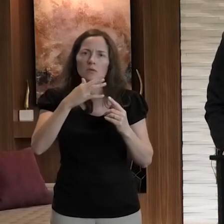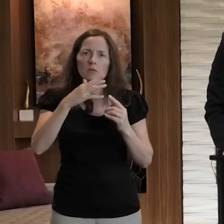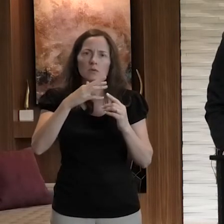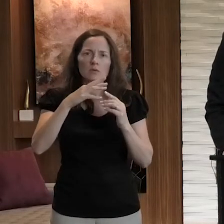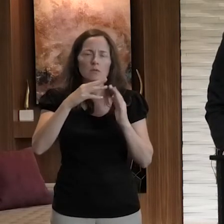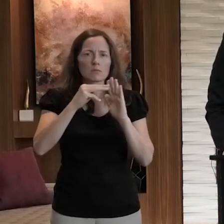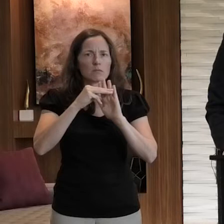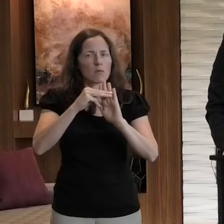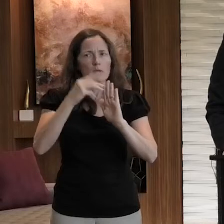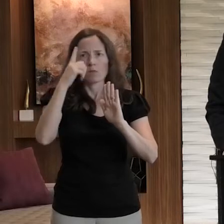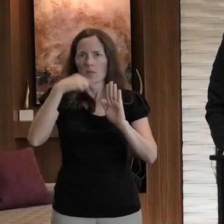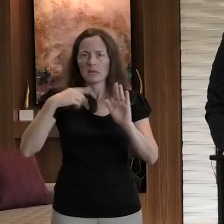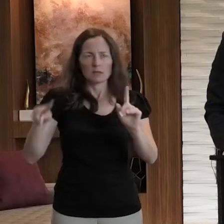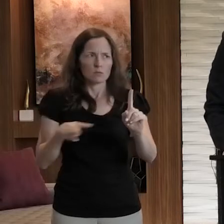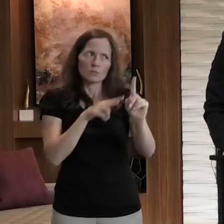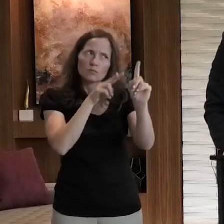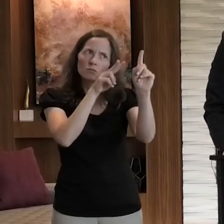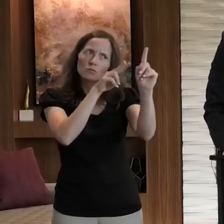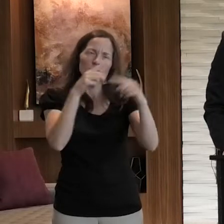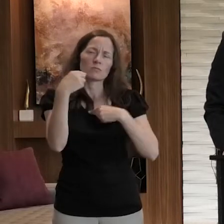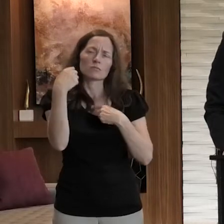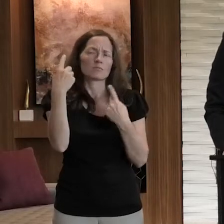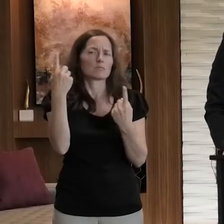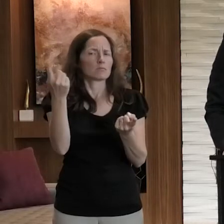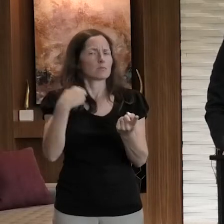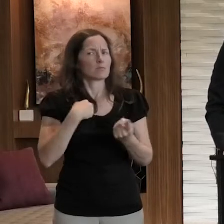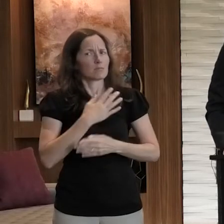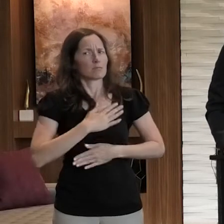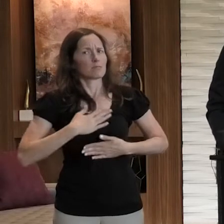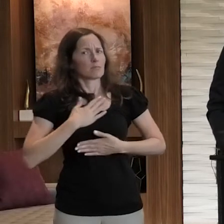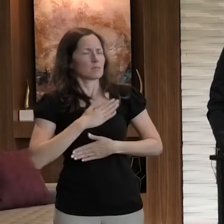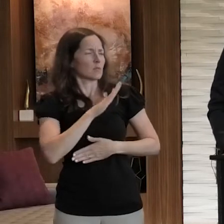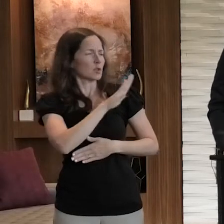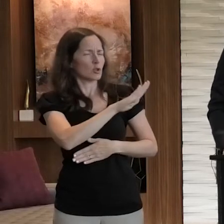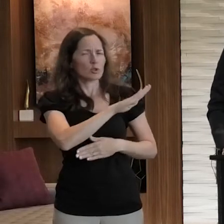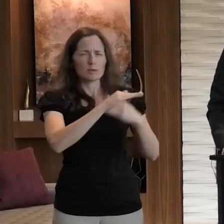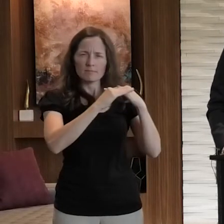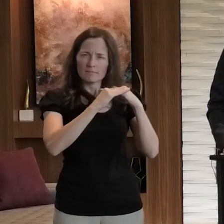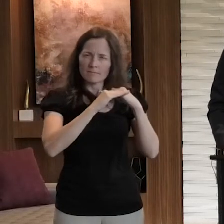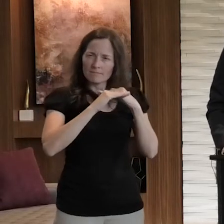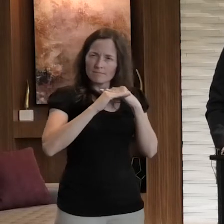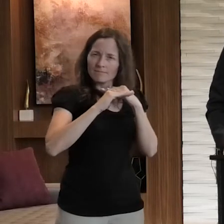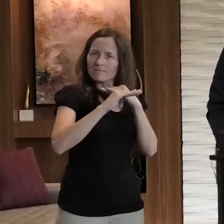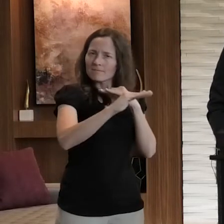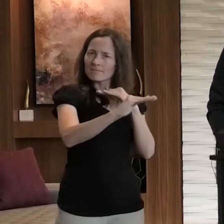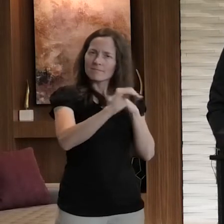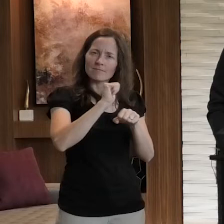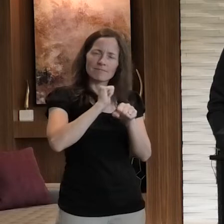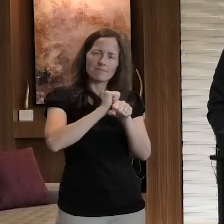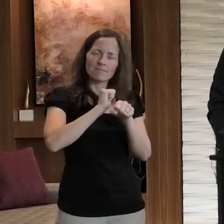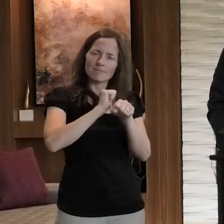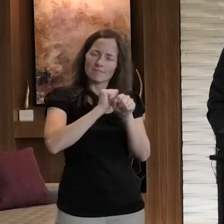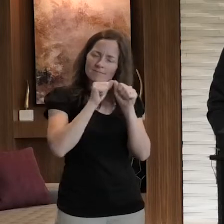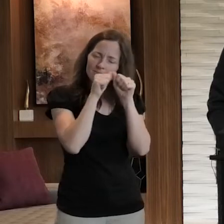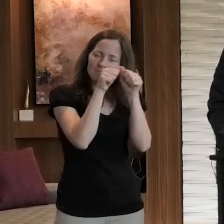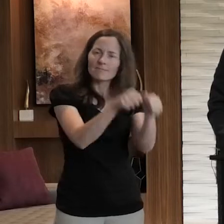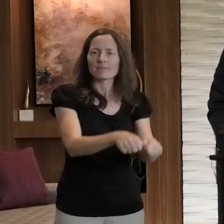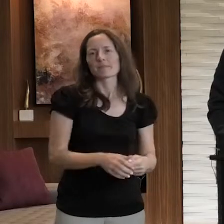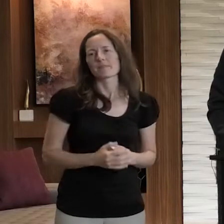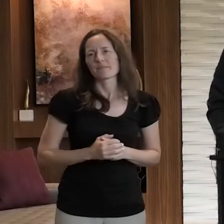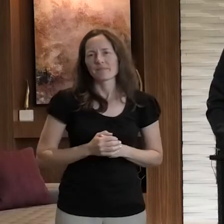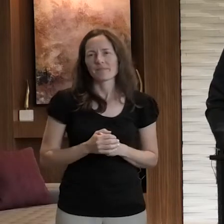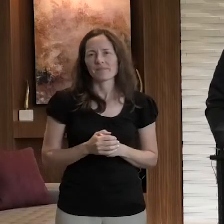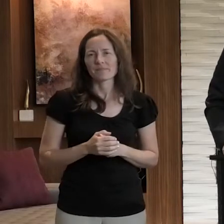time, and I really appreciate her steadfast diligence and perseverance. I